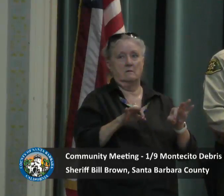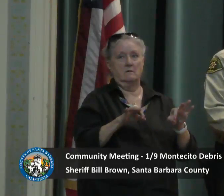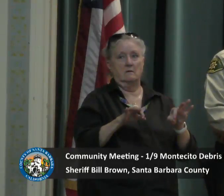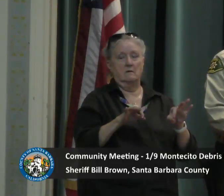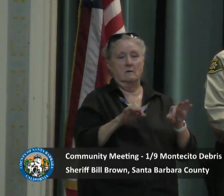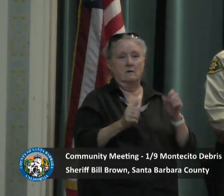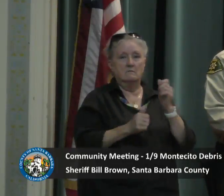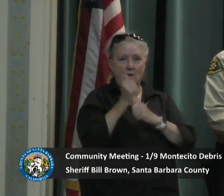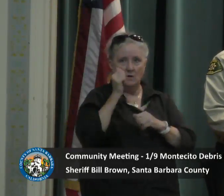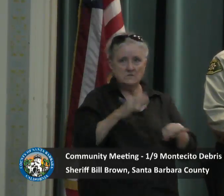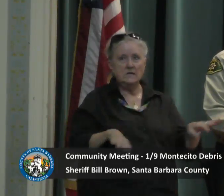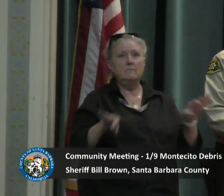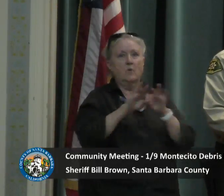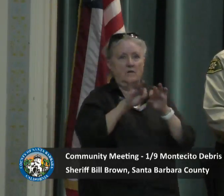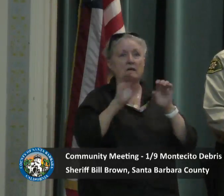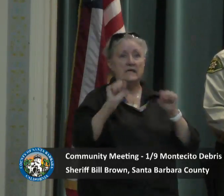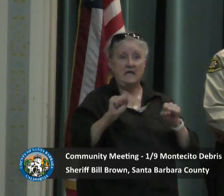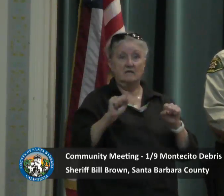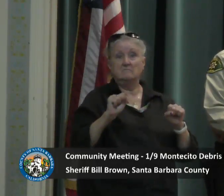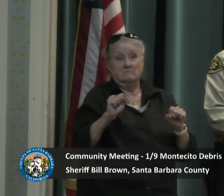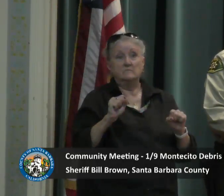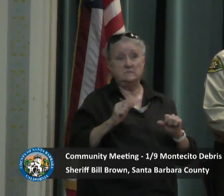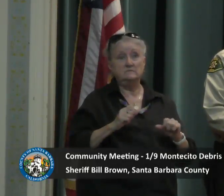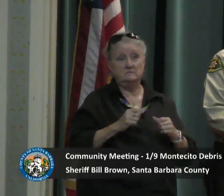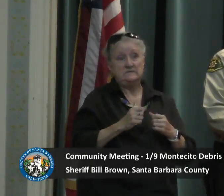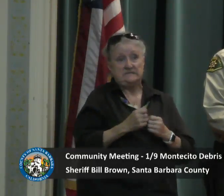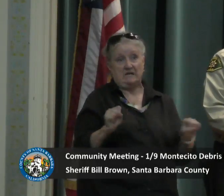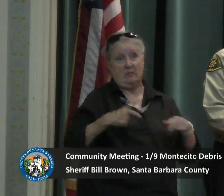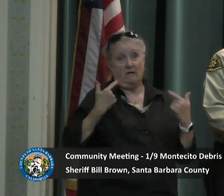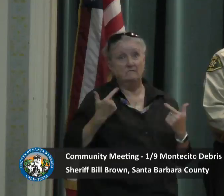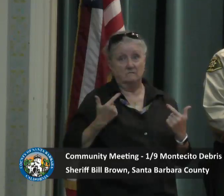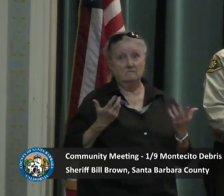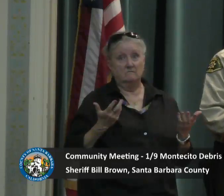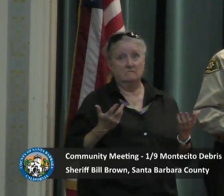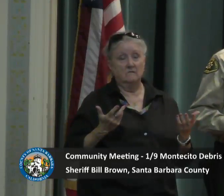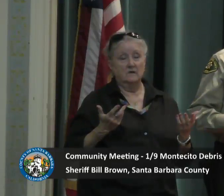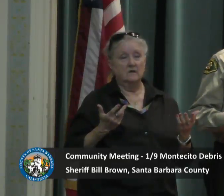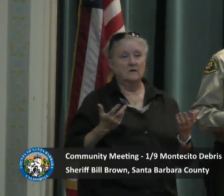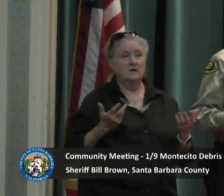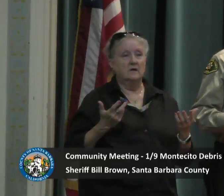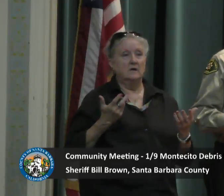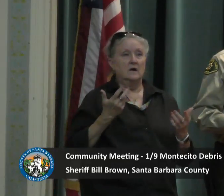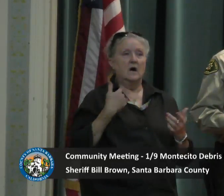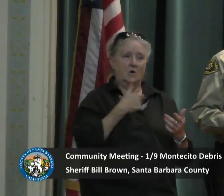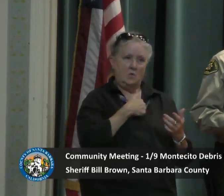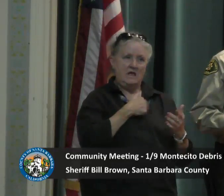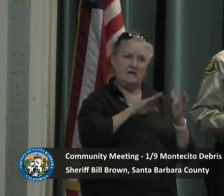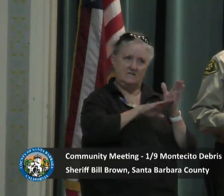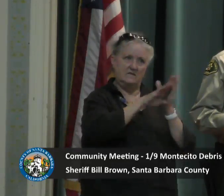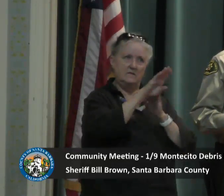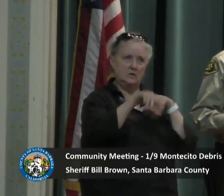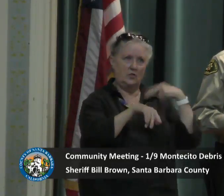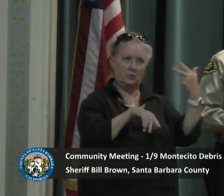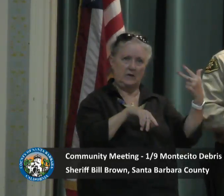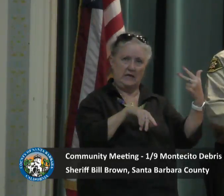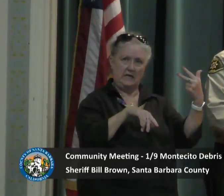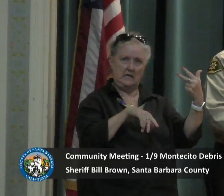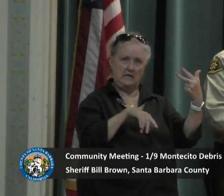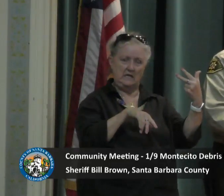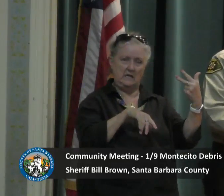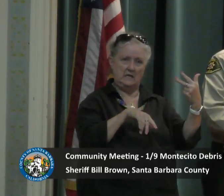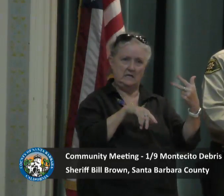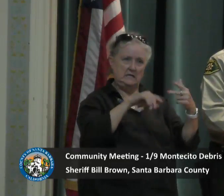most important, they can be life-saving. And we have developed 3 specific